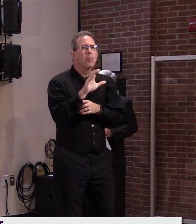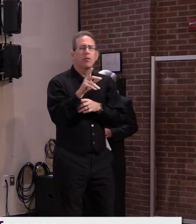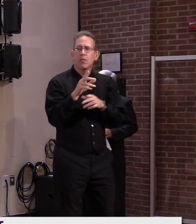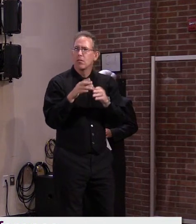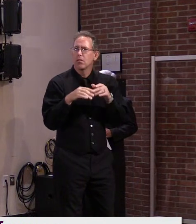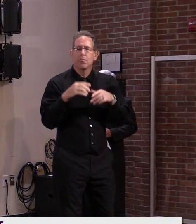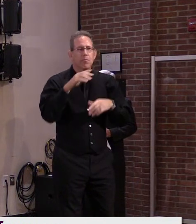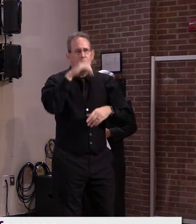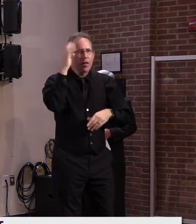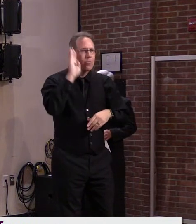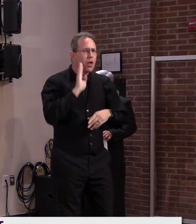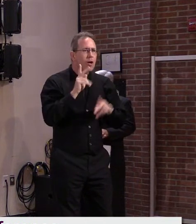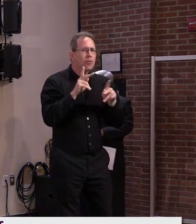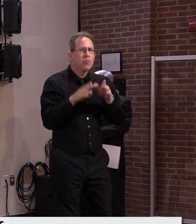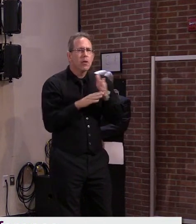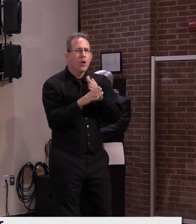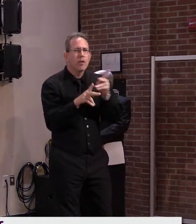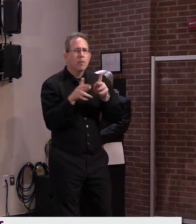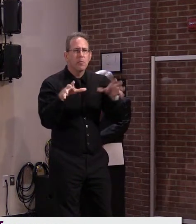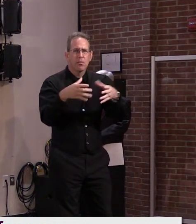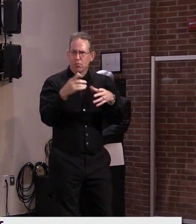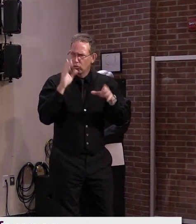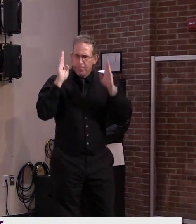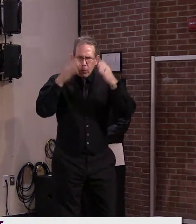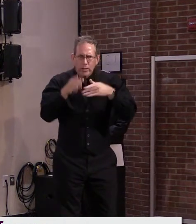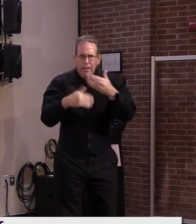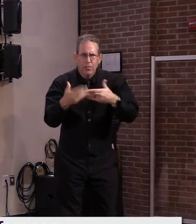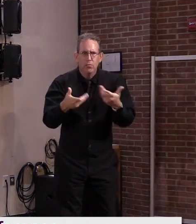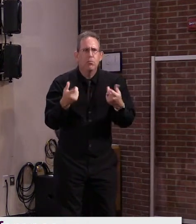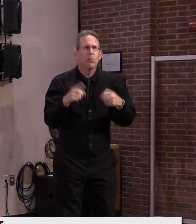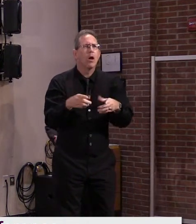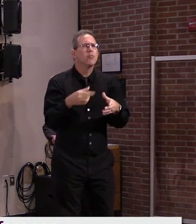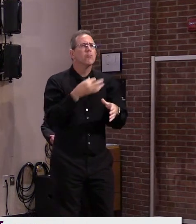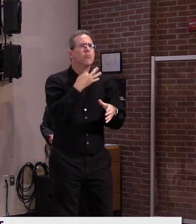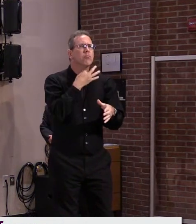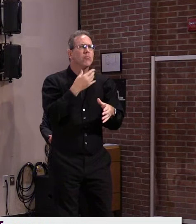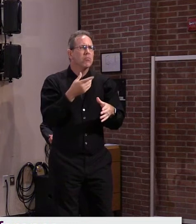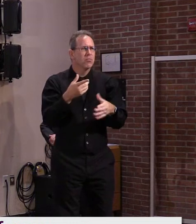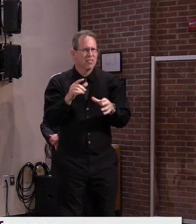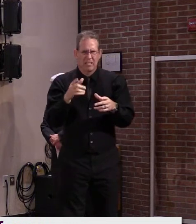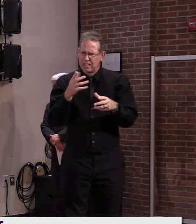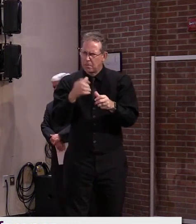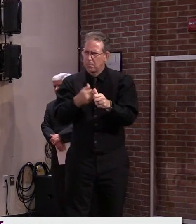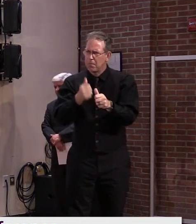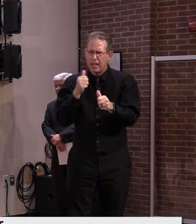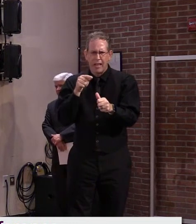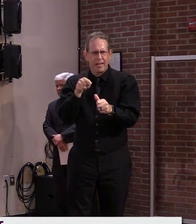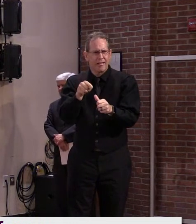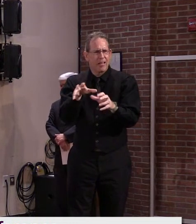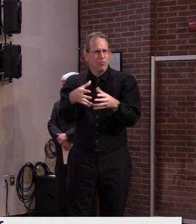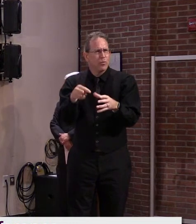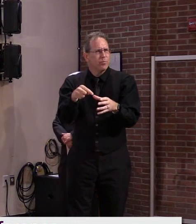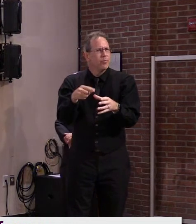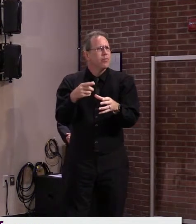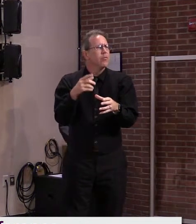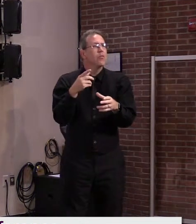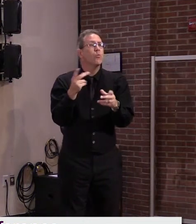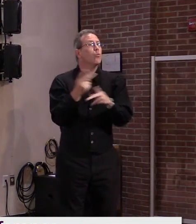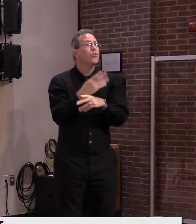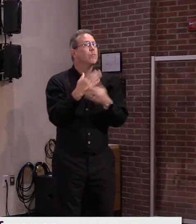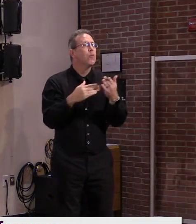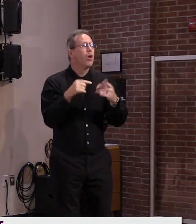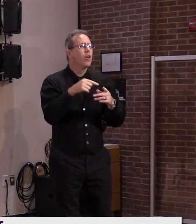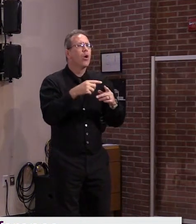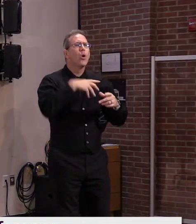in the state. That seems exacerbated for older BIPOC Vermonters. Are you guys planning